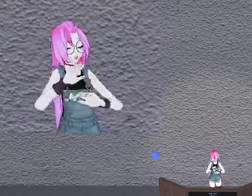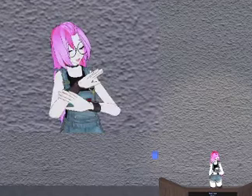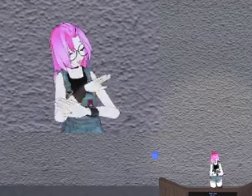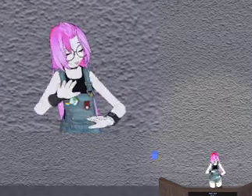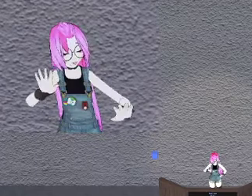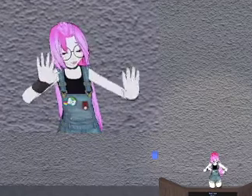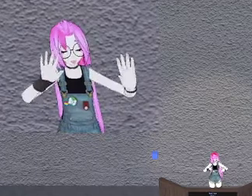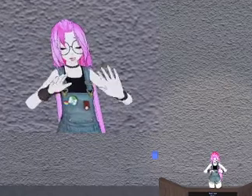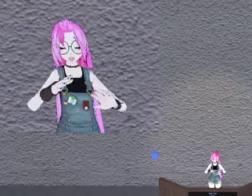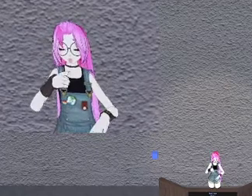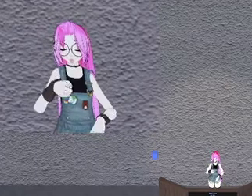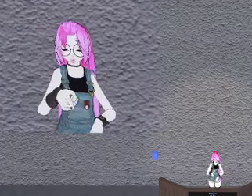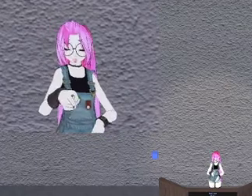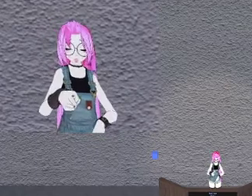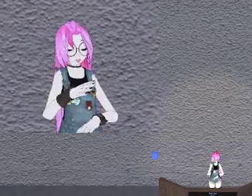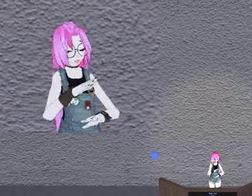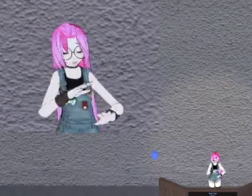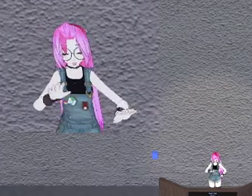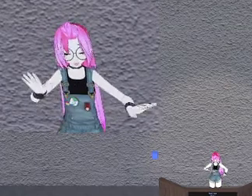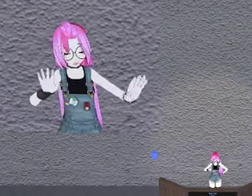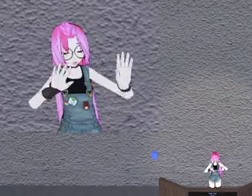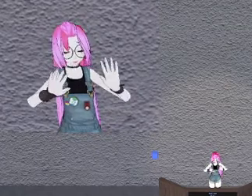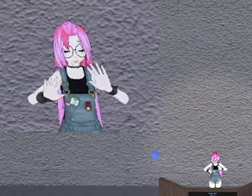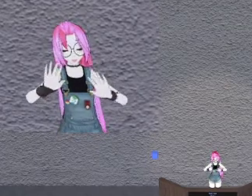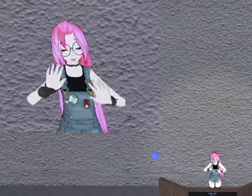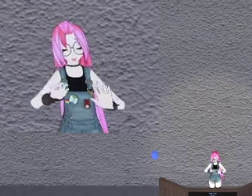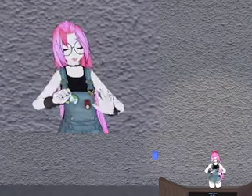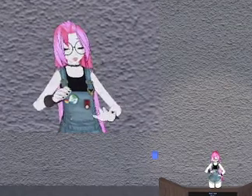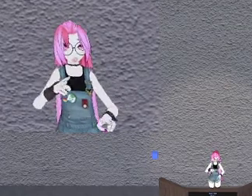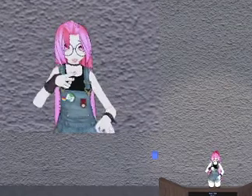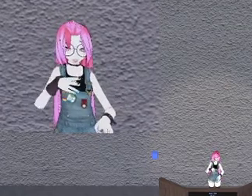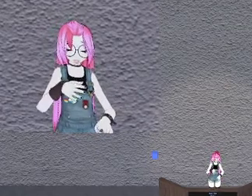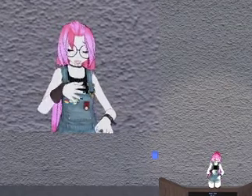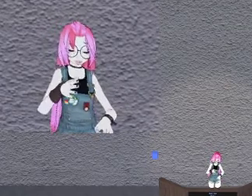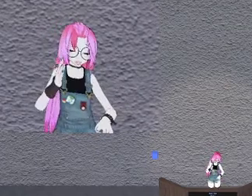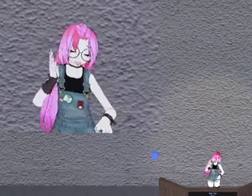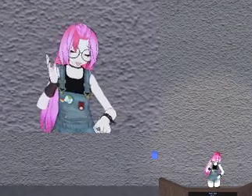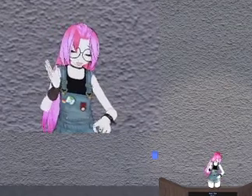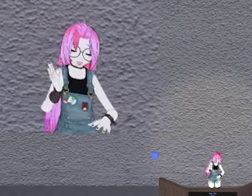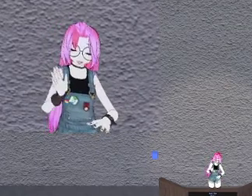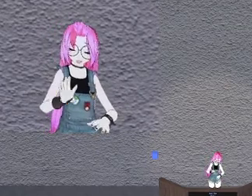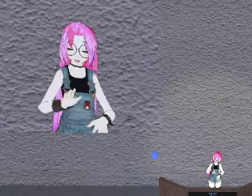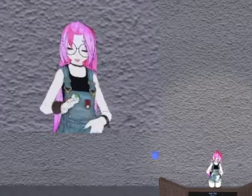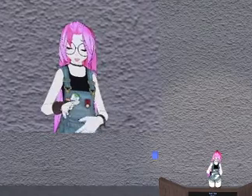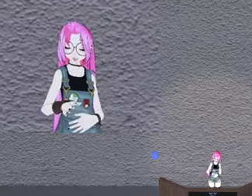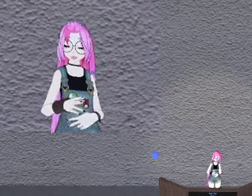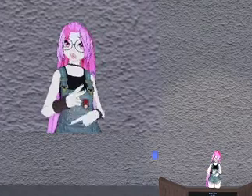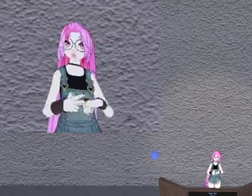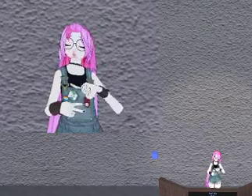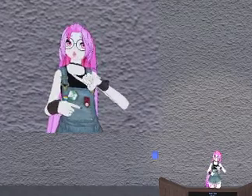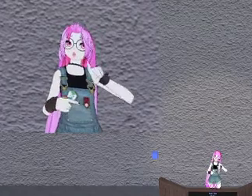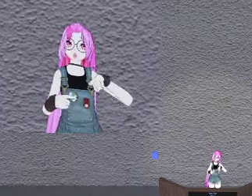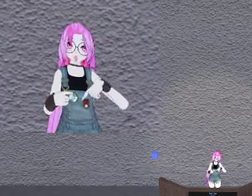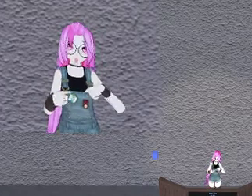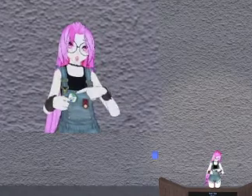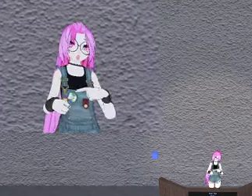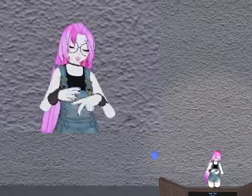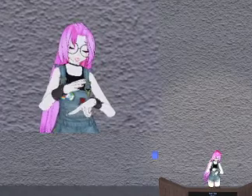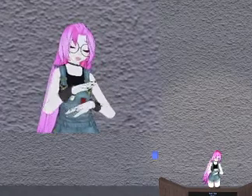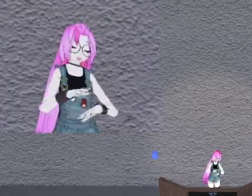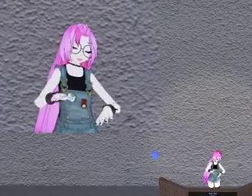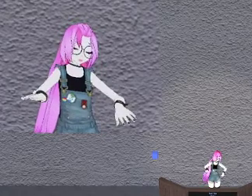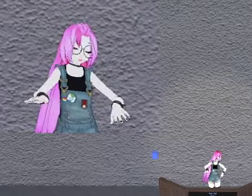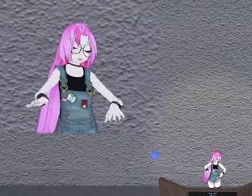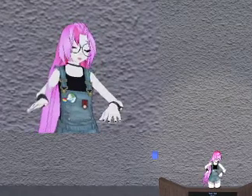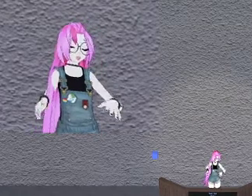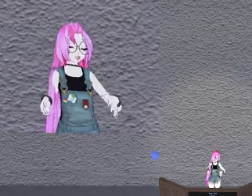Hey, do not worry. You're telling them you don't need to worry. You're commanding them. You're telling them something. That's the only time you're going to